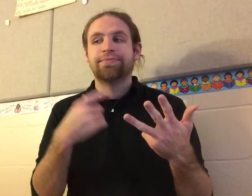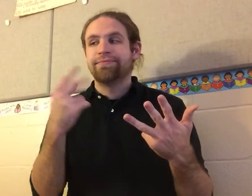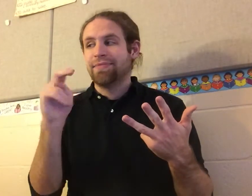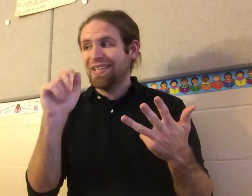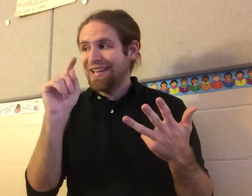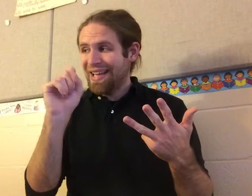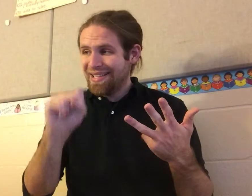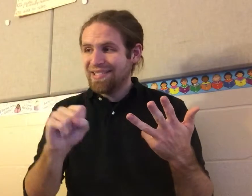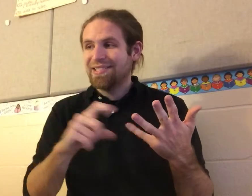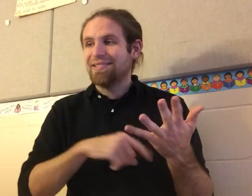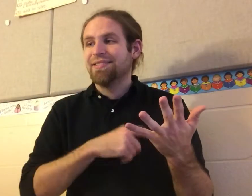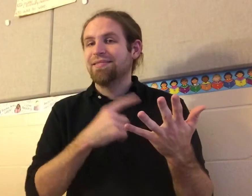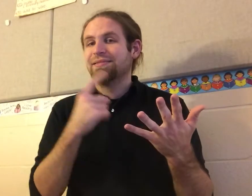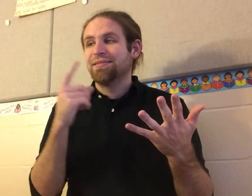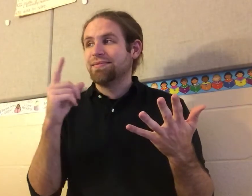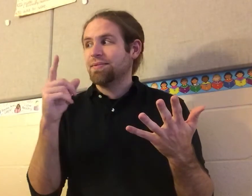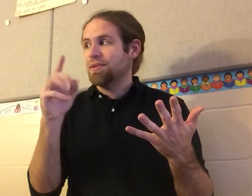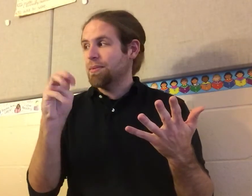gnats, and mosquitoes